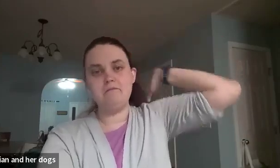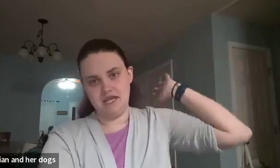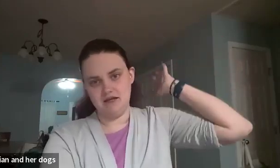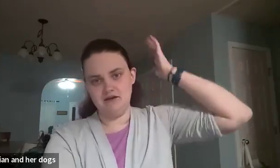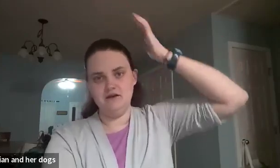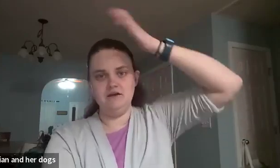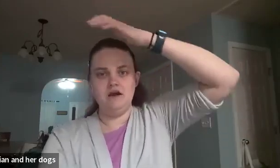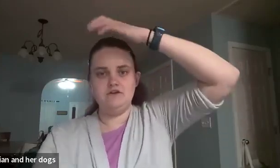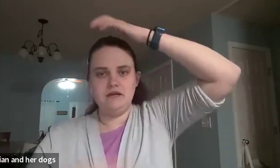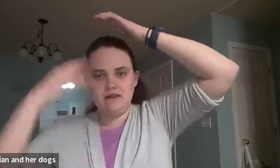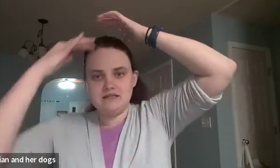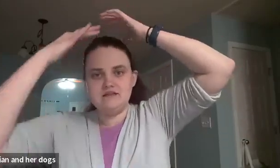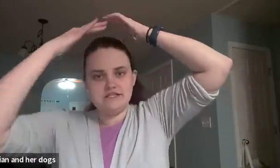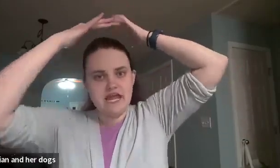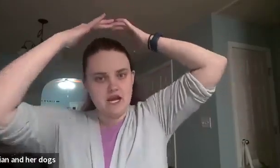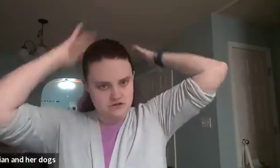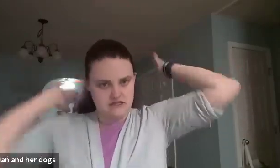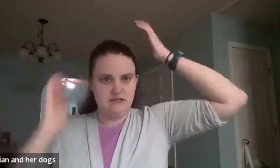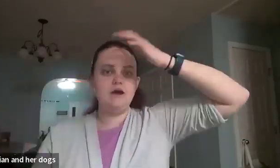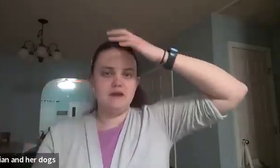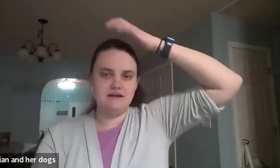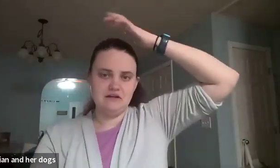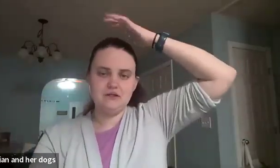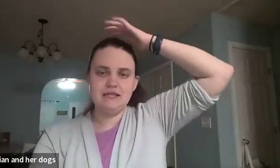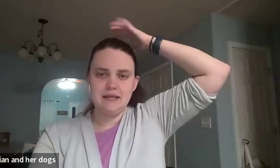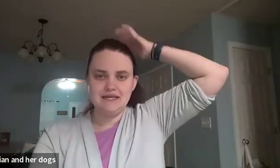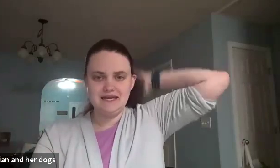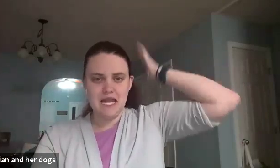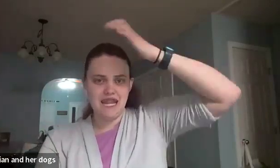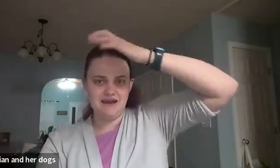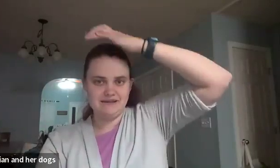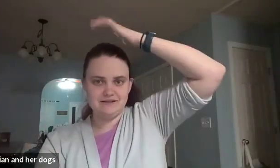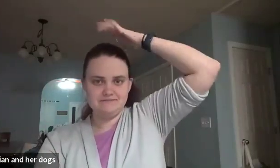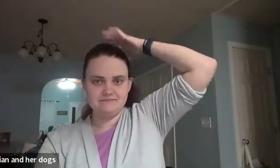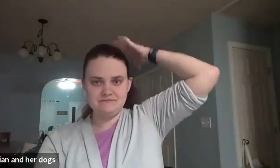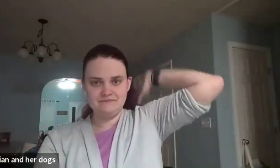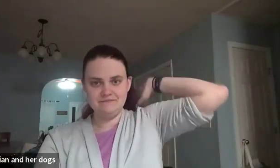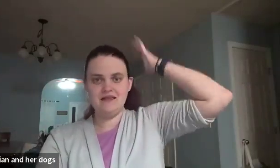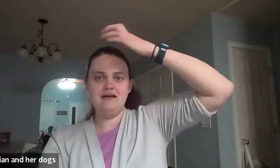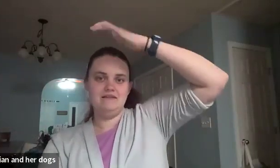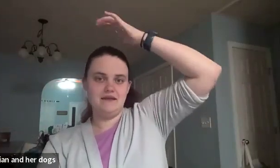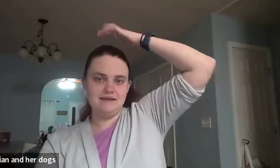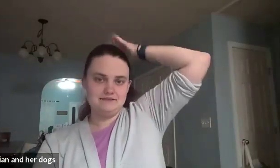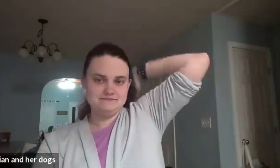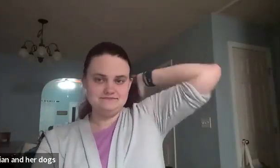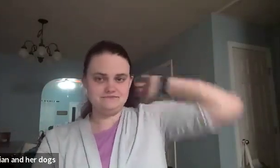the mane of there being lots and lots of hair sticking up kind of deal. Lion. Lion.